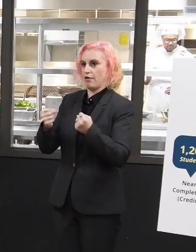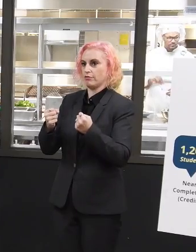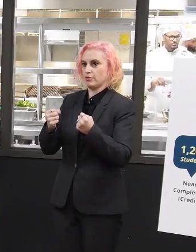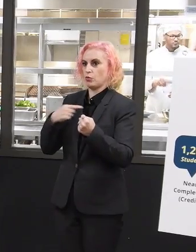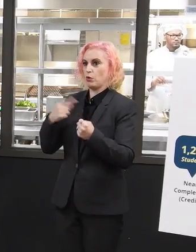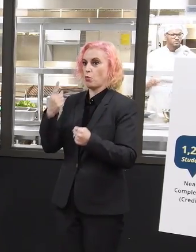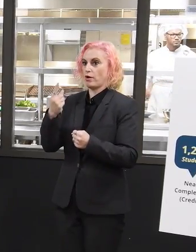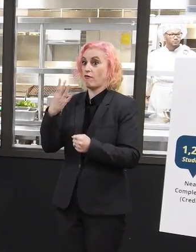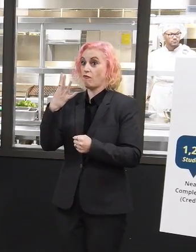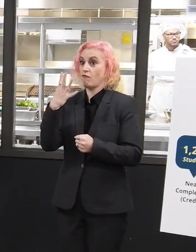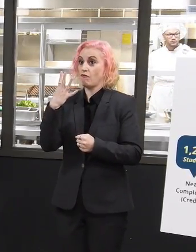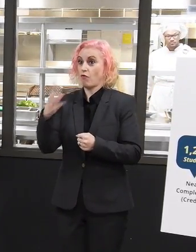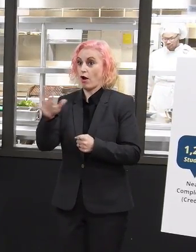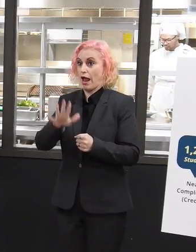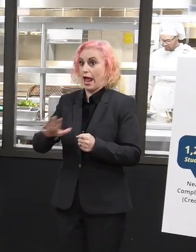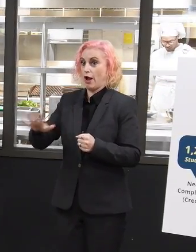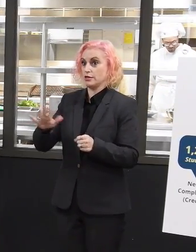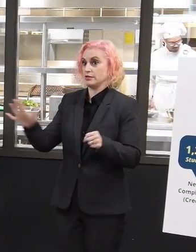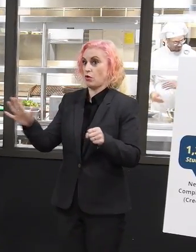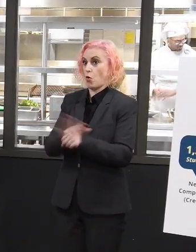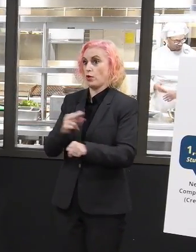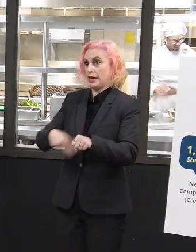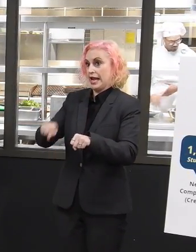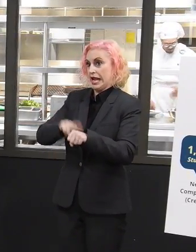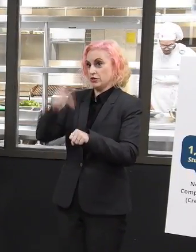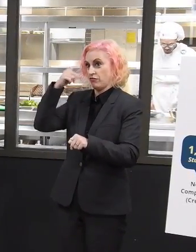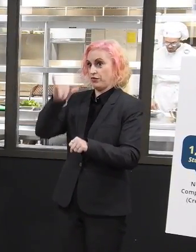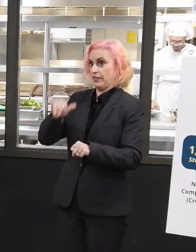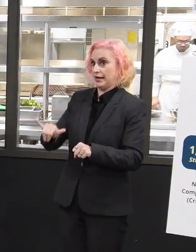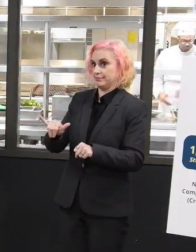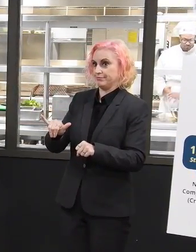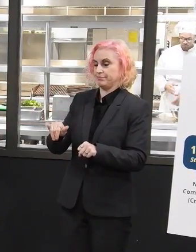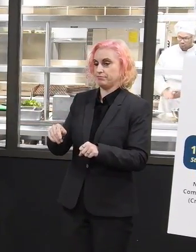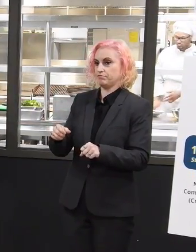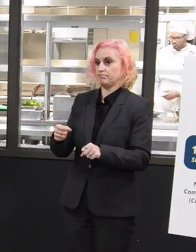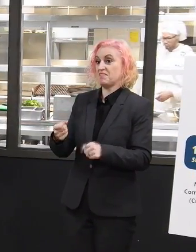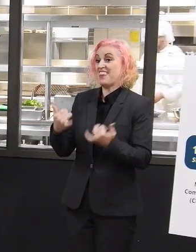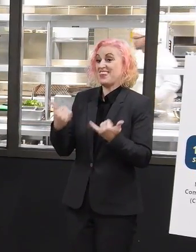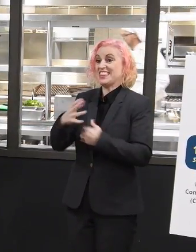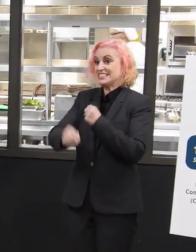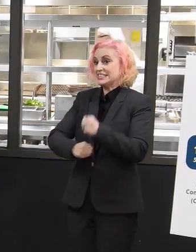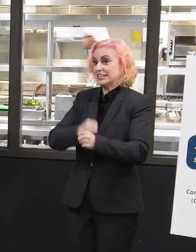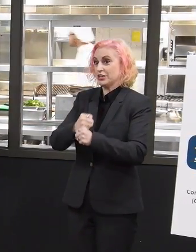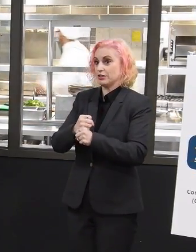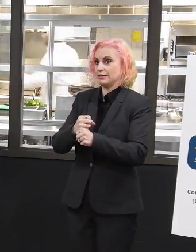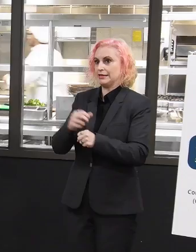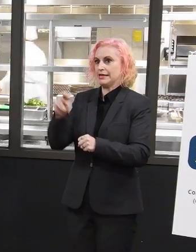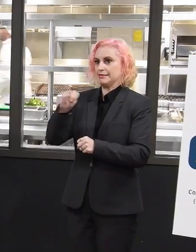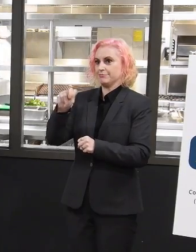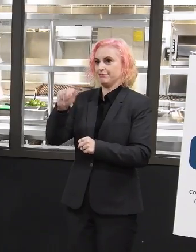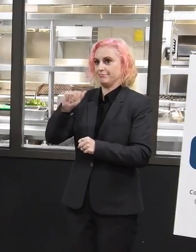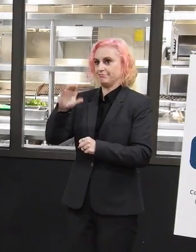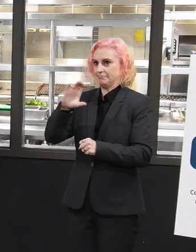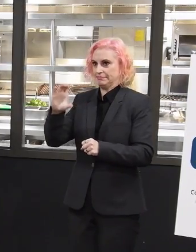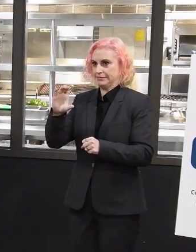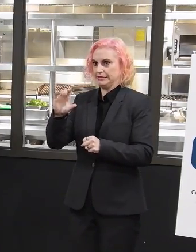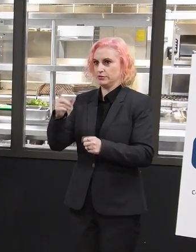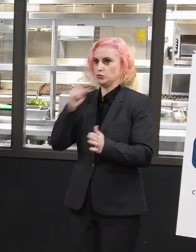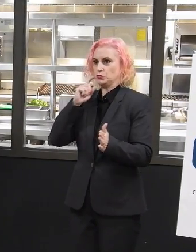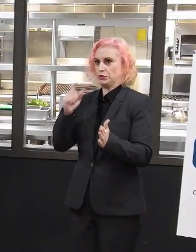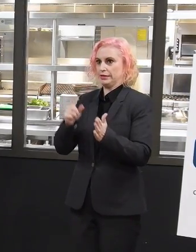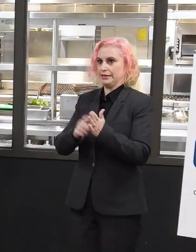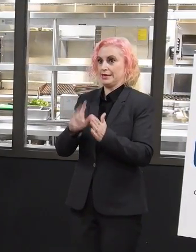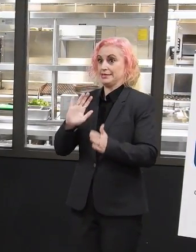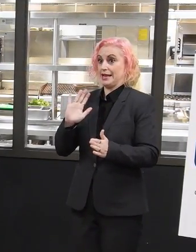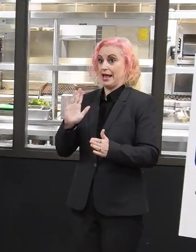of 4 jurisdictions in the entire nation. Just this year, the National Association of Counties